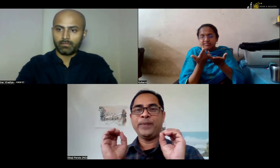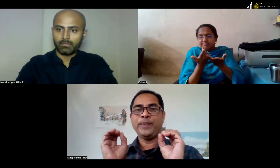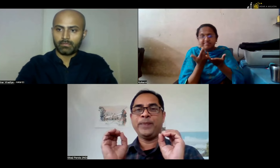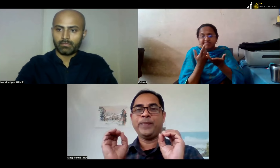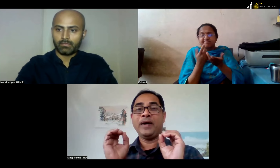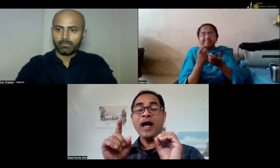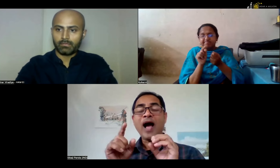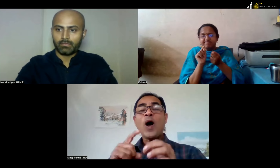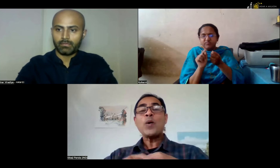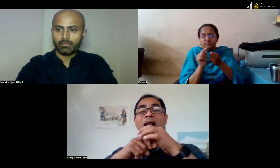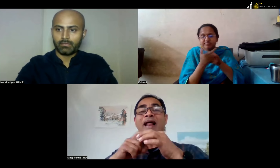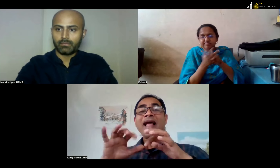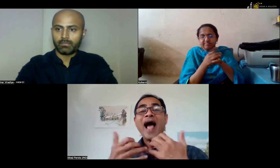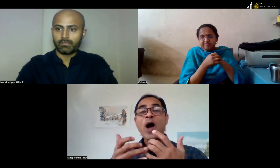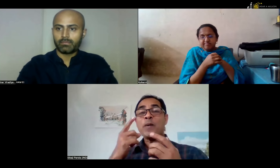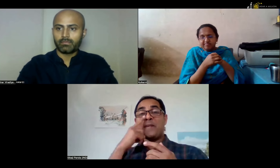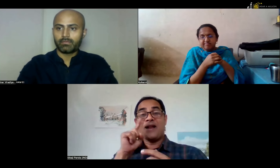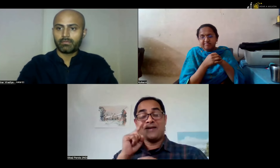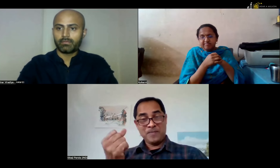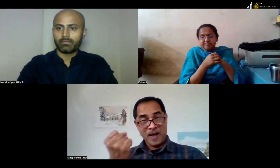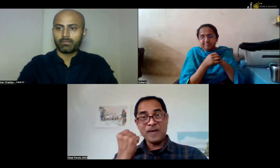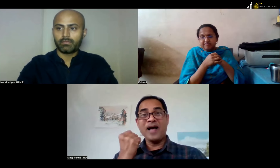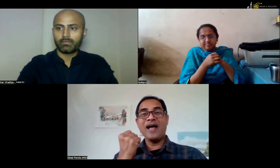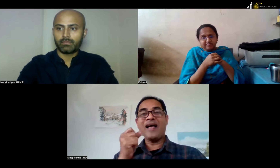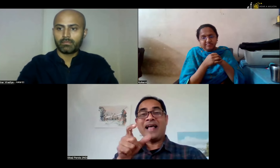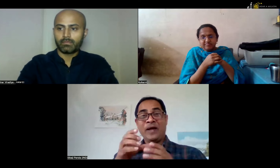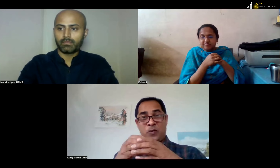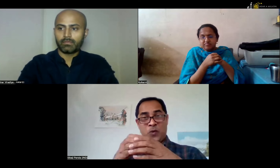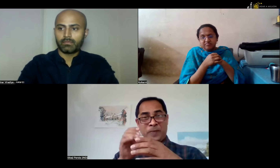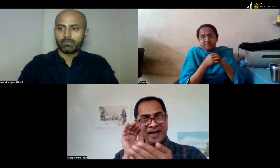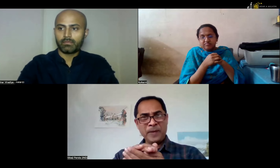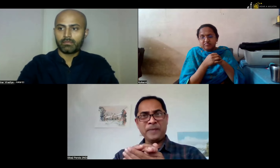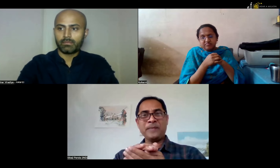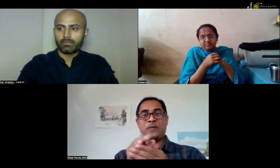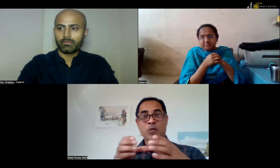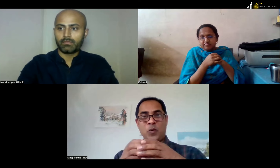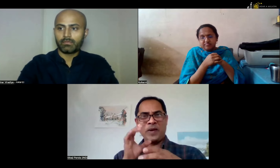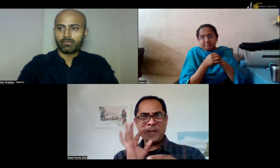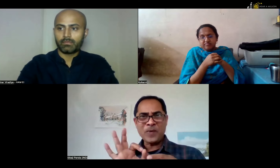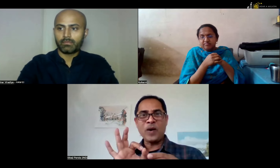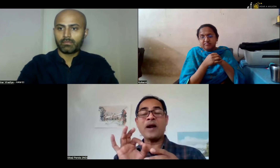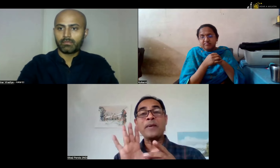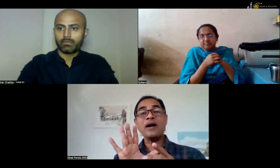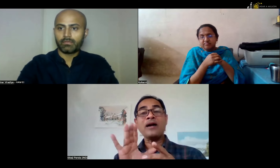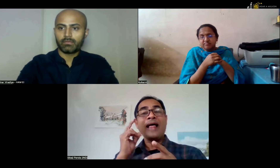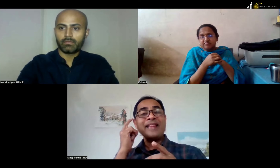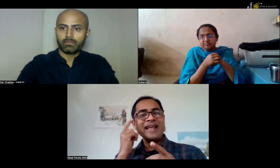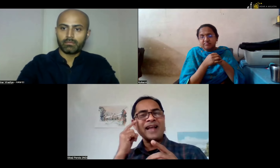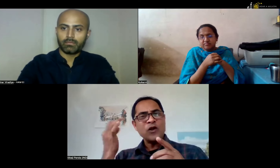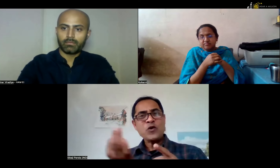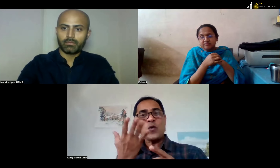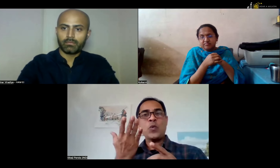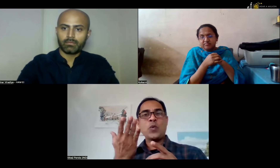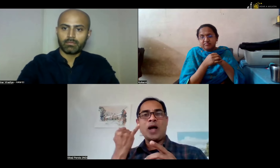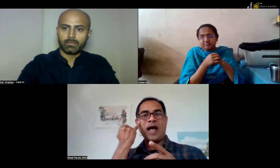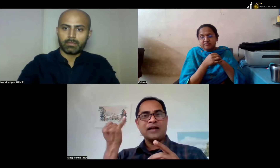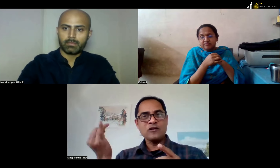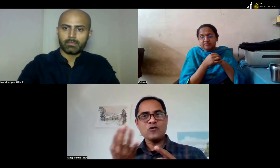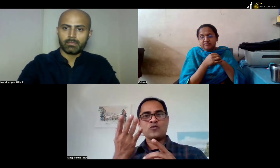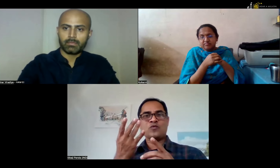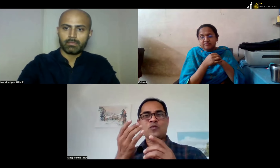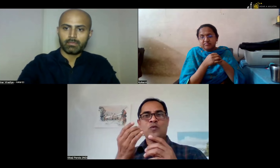work. But you want to get a white collar job, but you are not educated enough. So